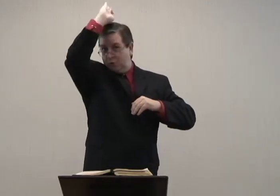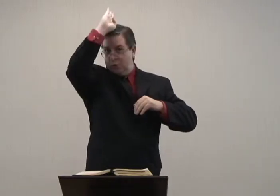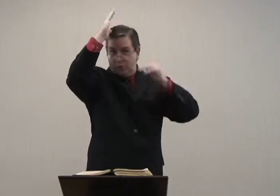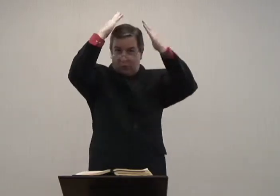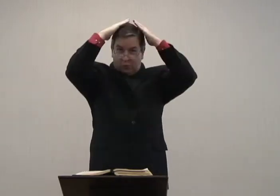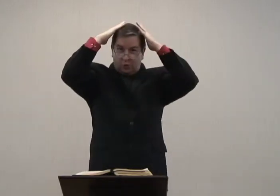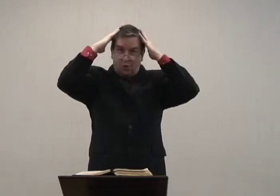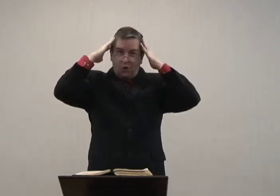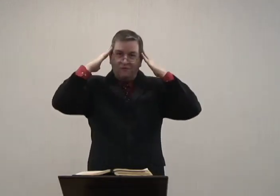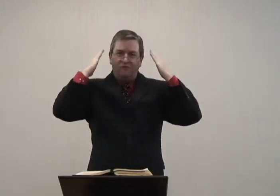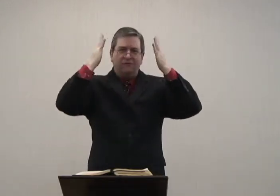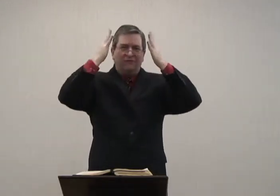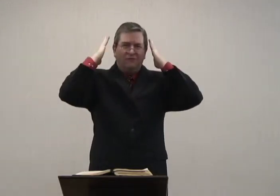He said,